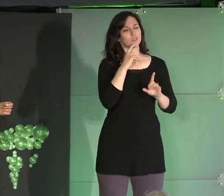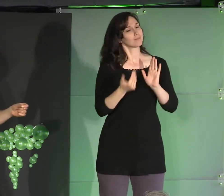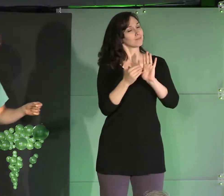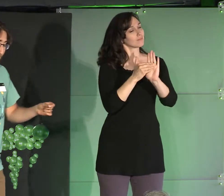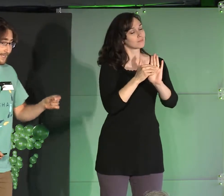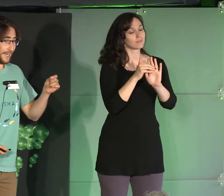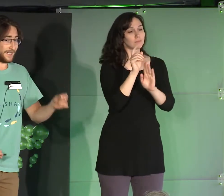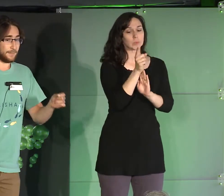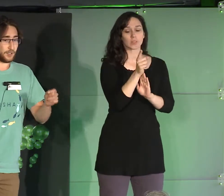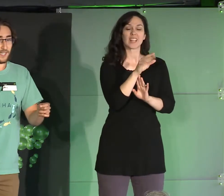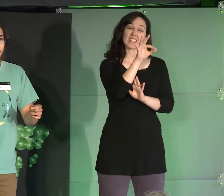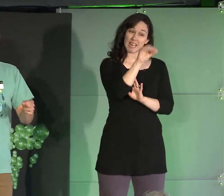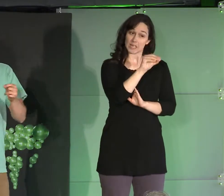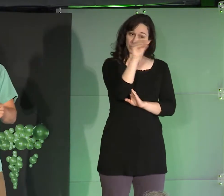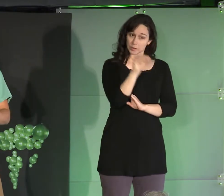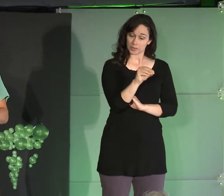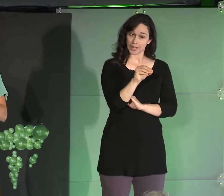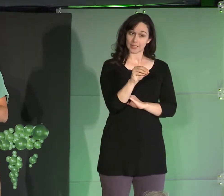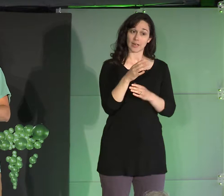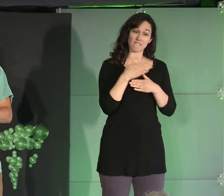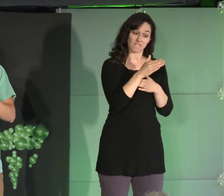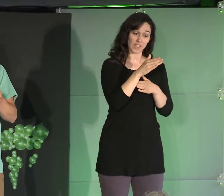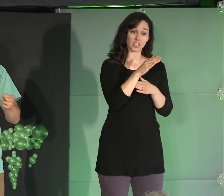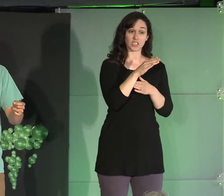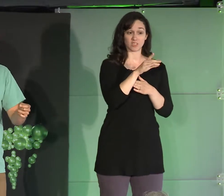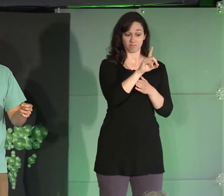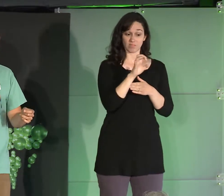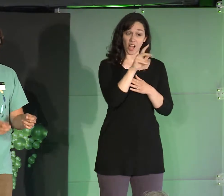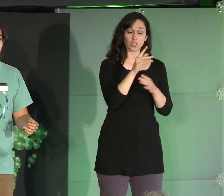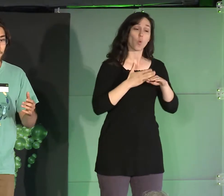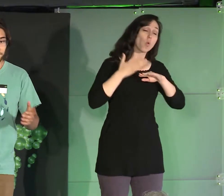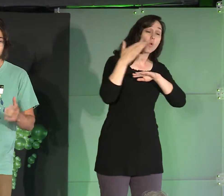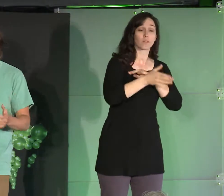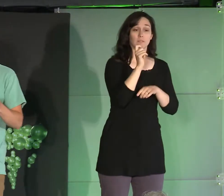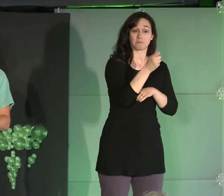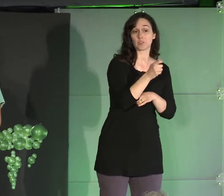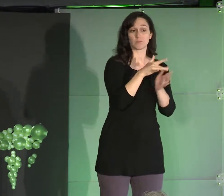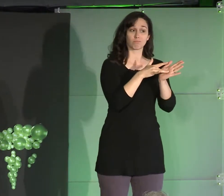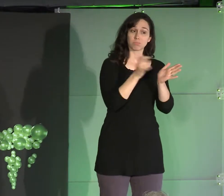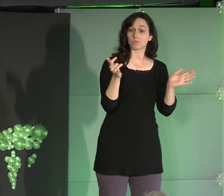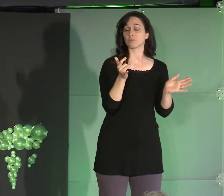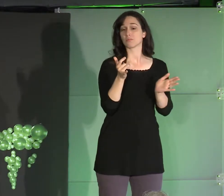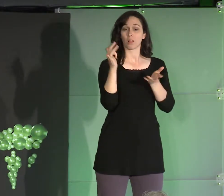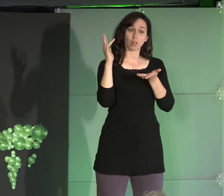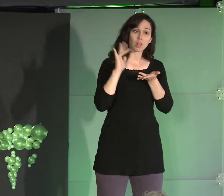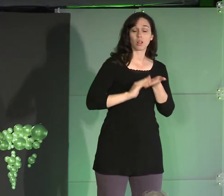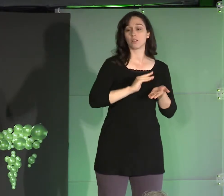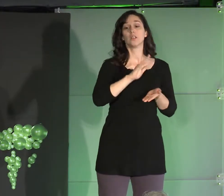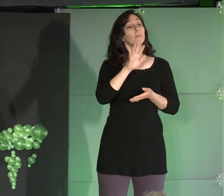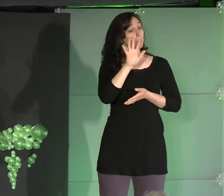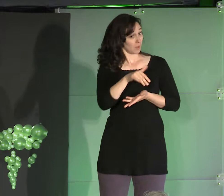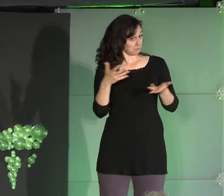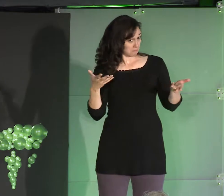quick, 90% of fish stocks are overexploited or depleted. And you just heard about many of the issues associated with that. But what you may